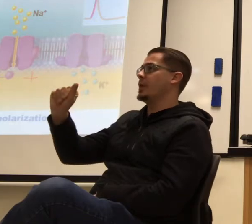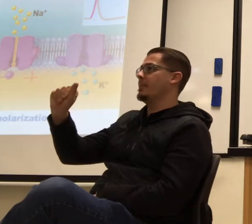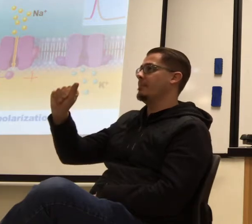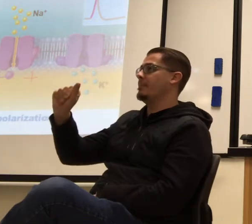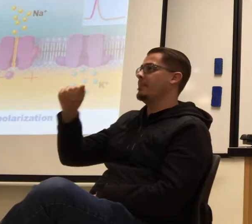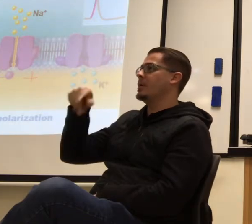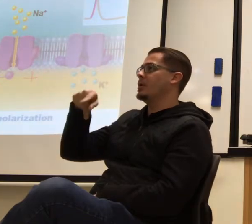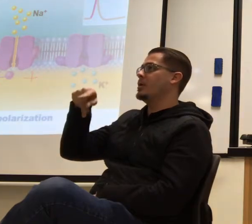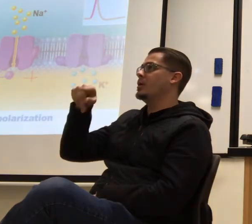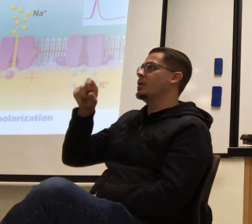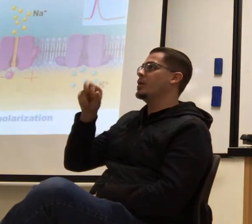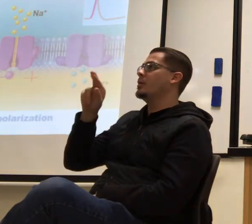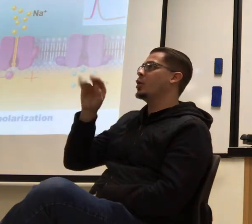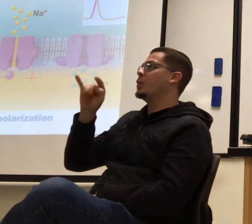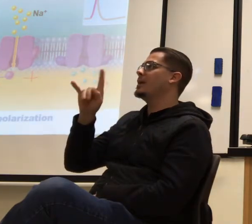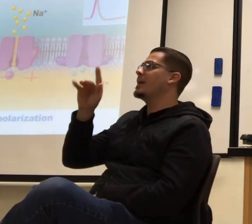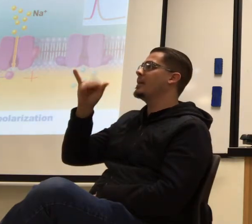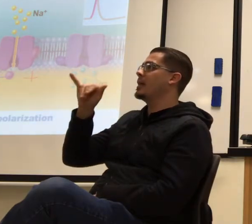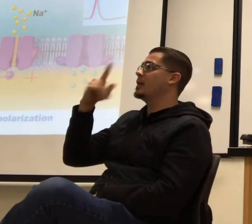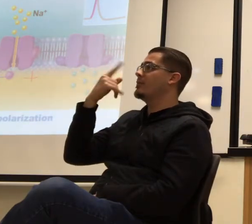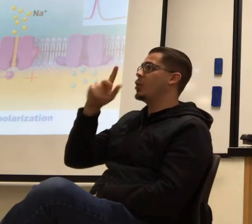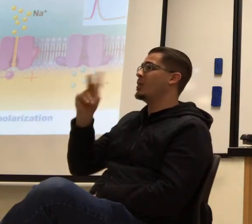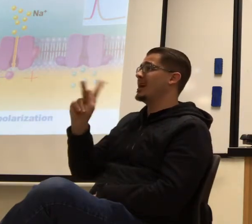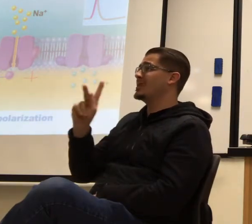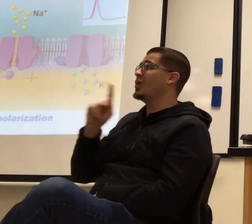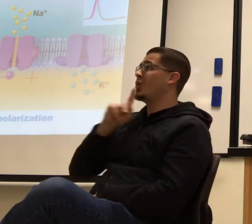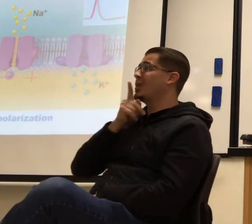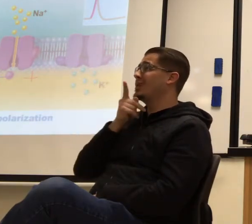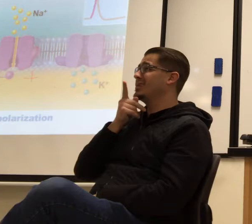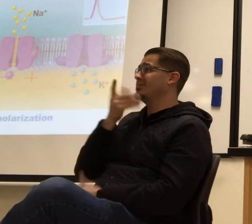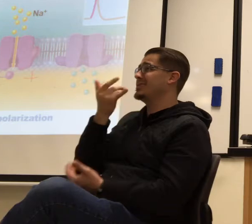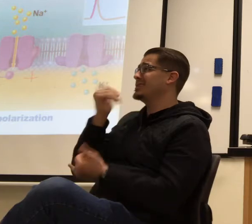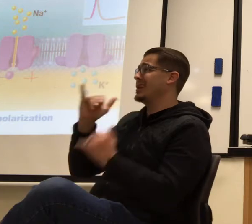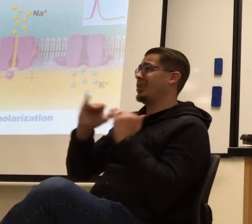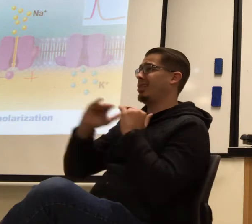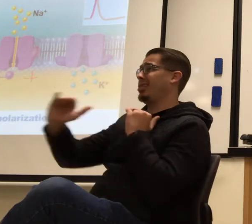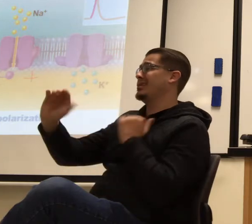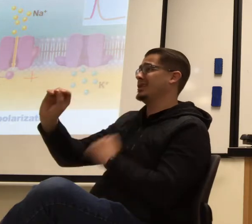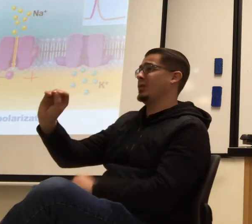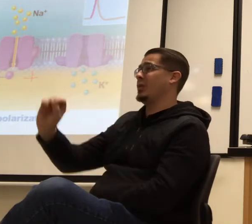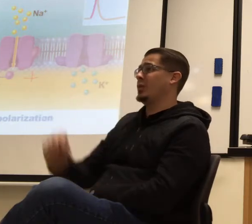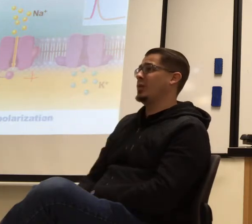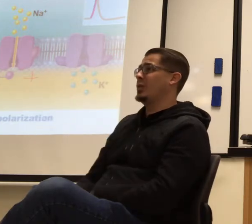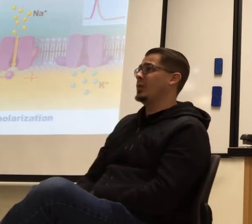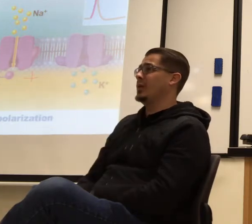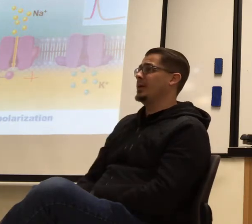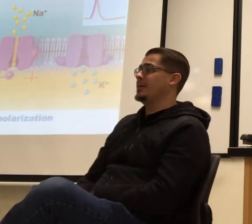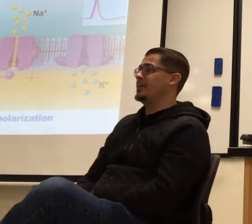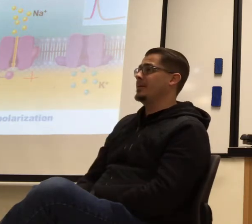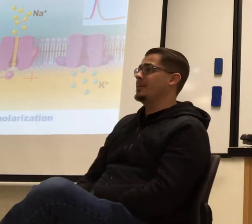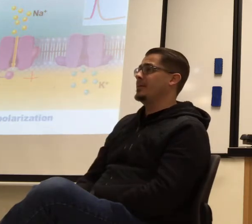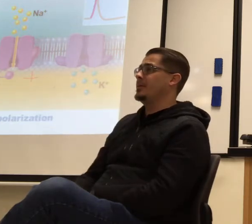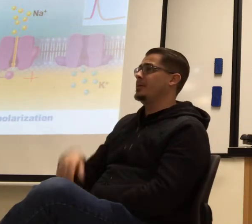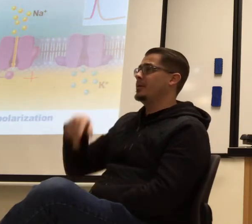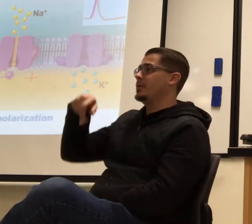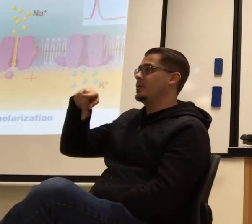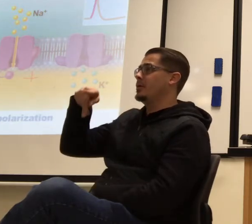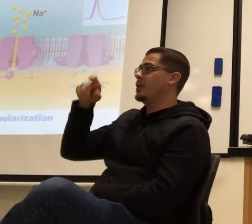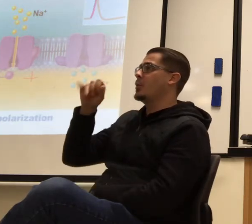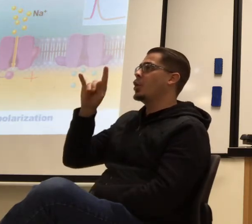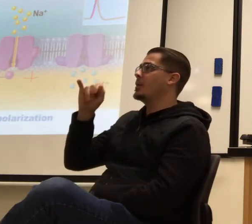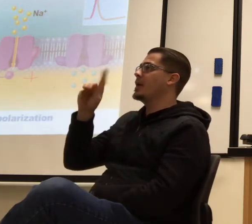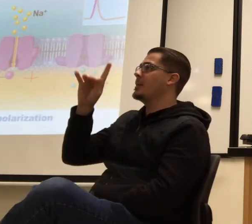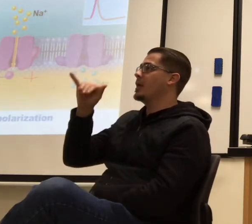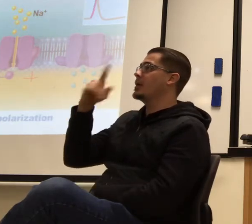The permeability to potassium is still basically 0. I want to put down arrow permeability to